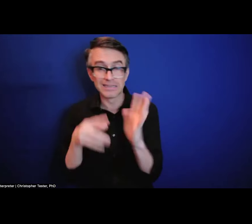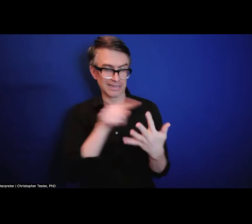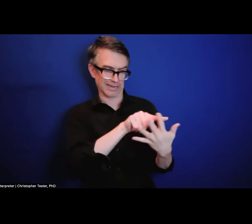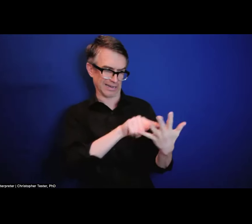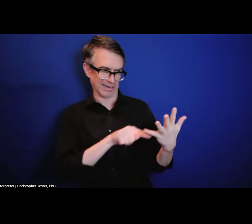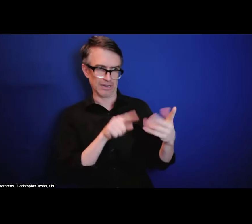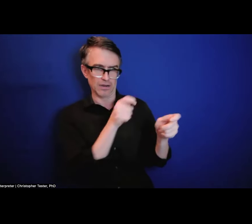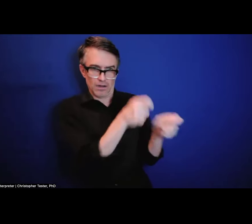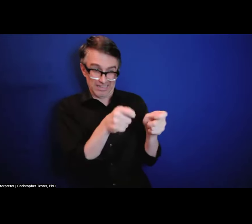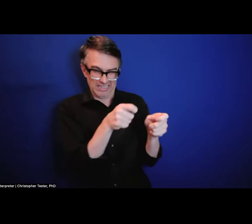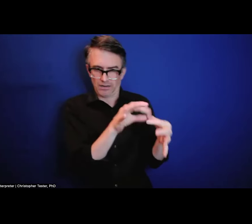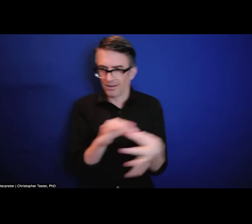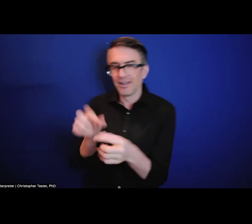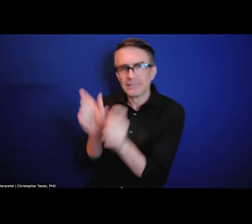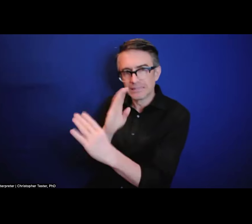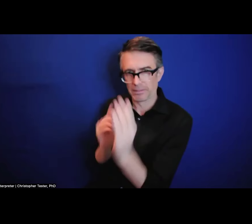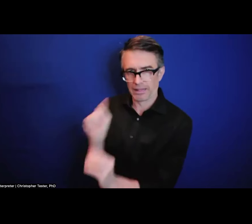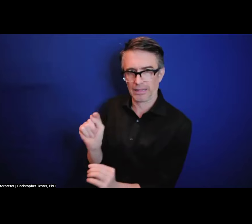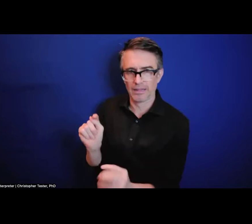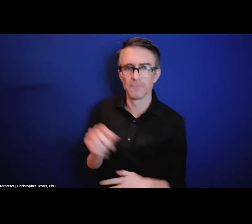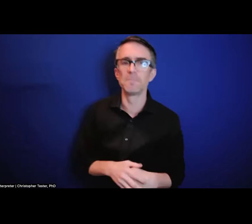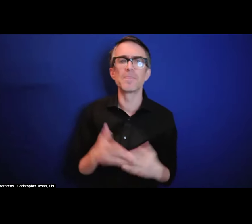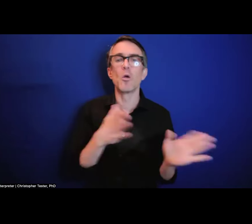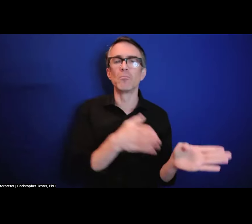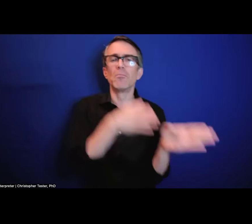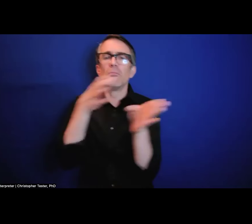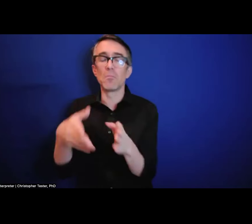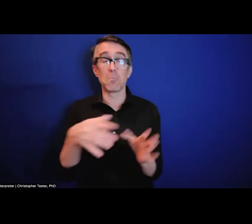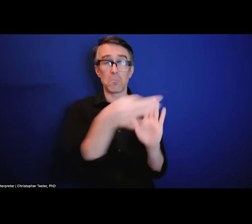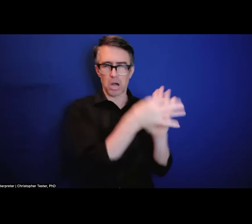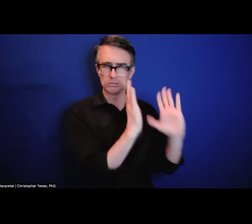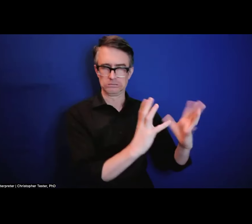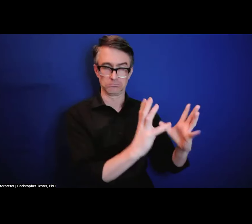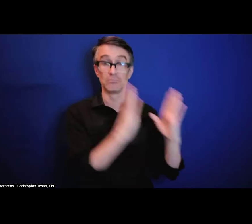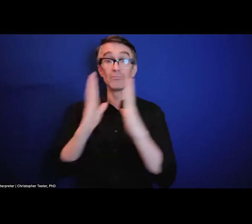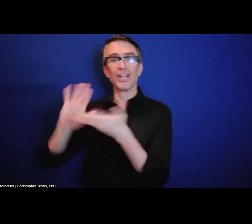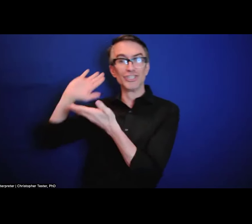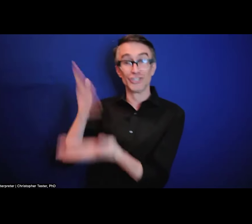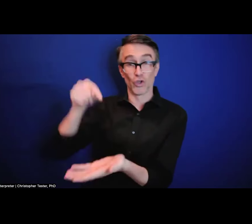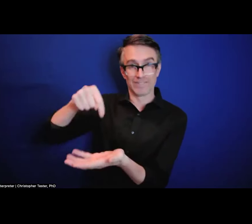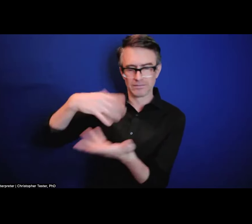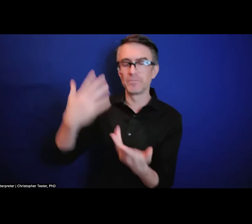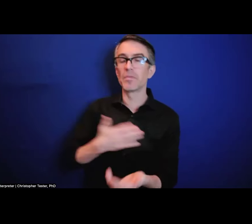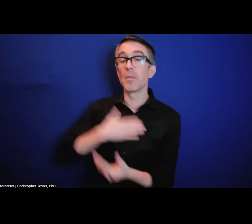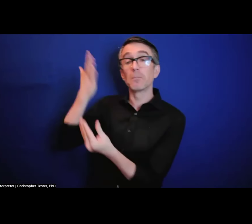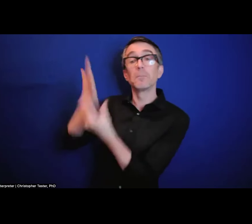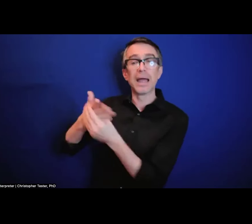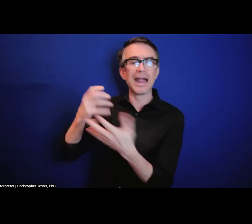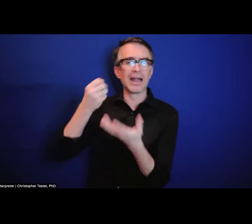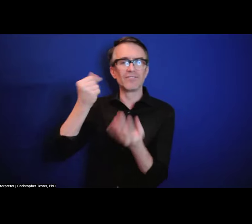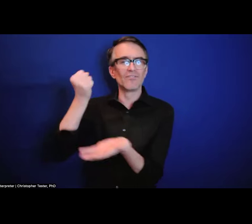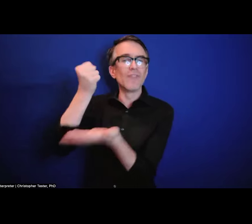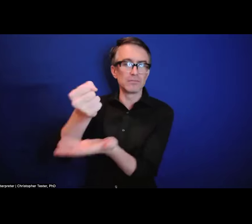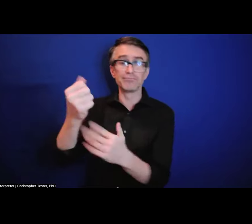accessible healthcare facilities and invests in building the capacity of healthcare workers to provide quality